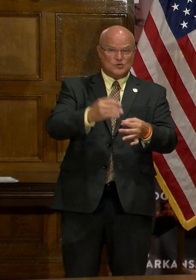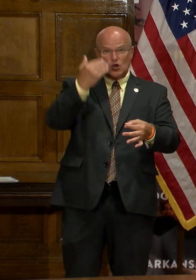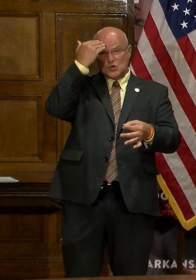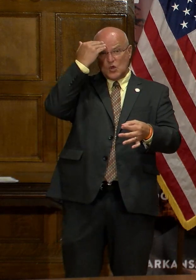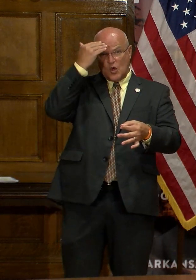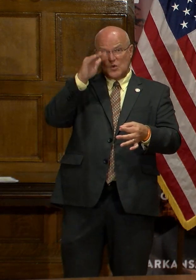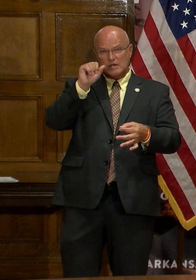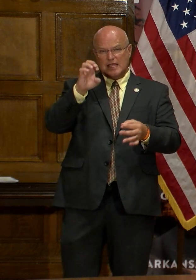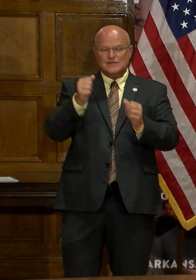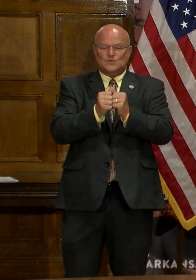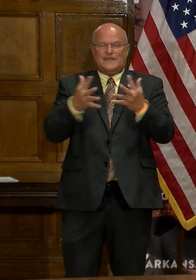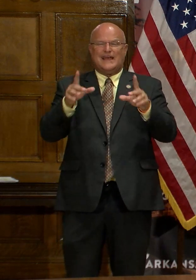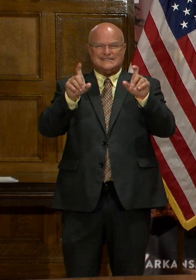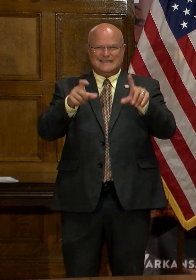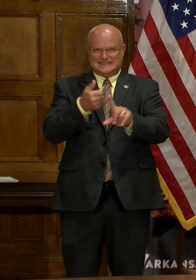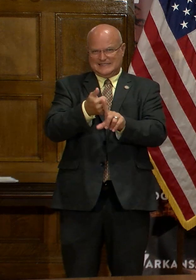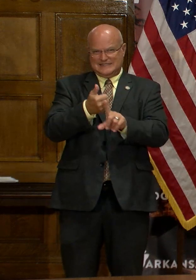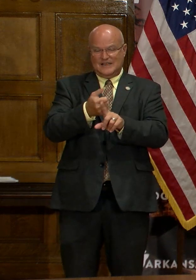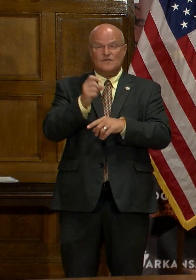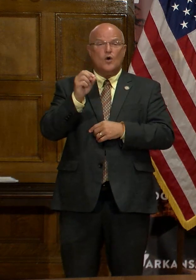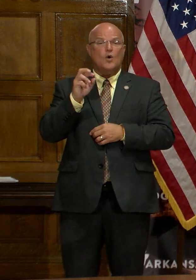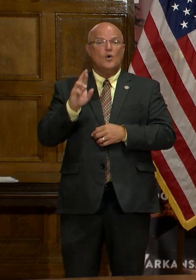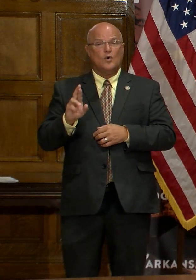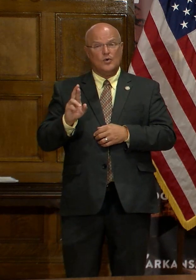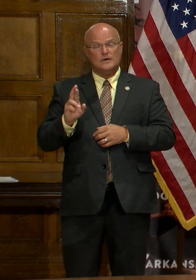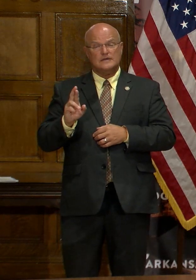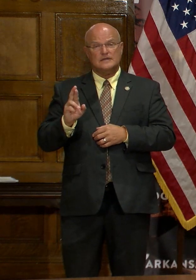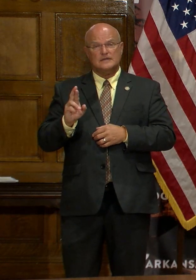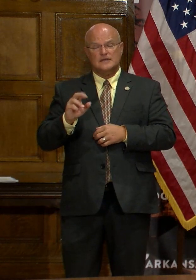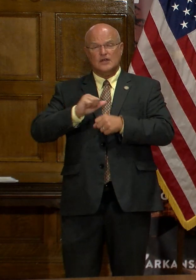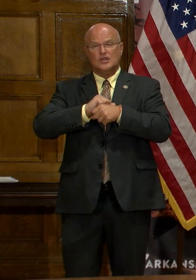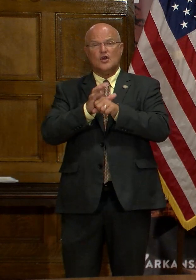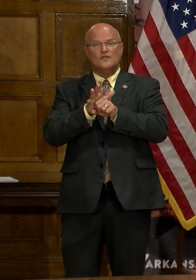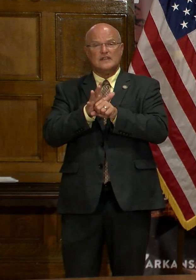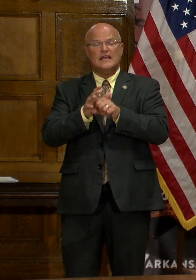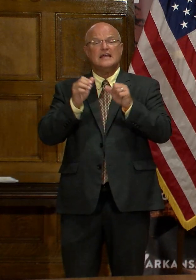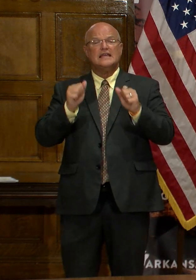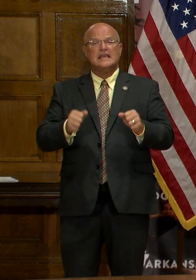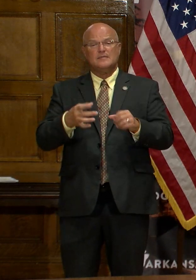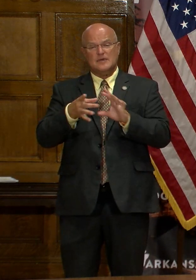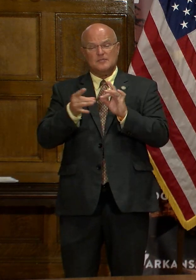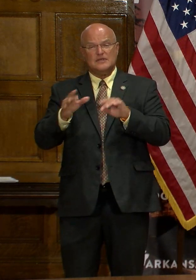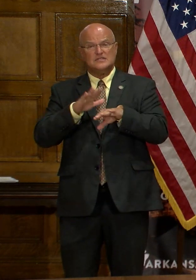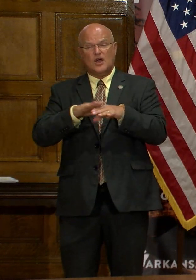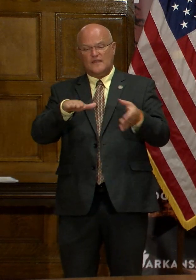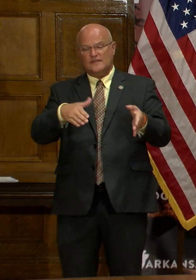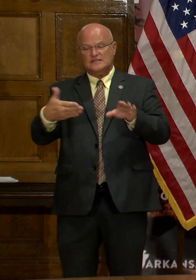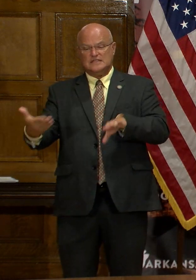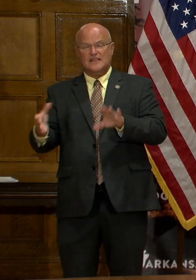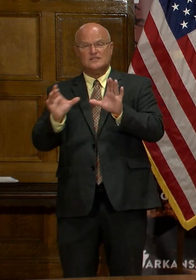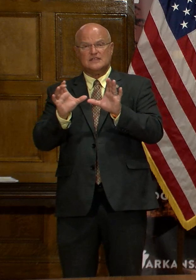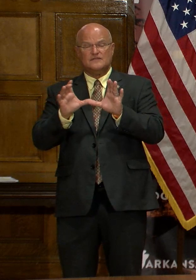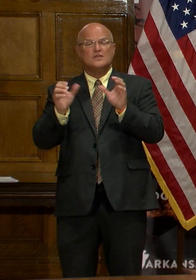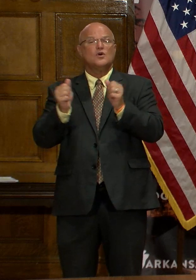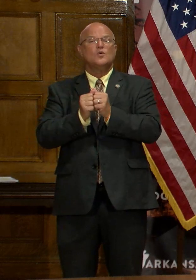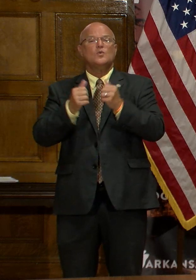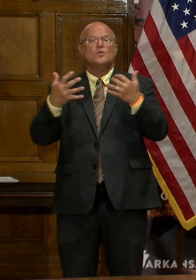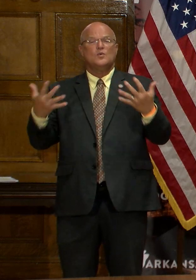without any testing, or COVID-19 can be mentioned on the death certificate